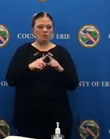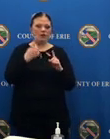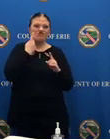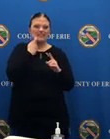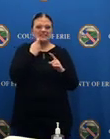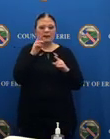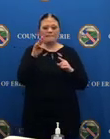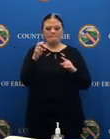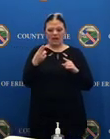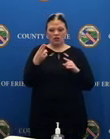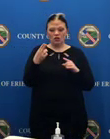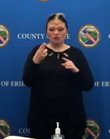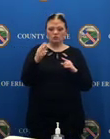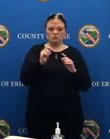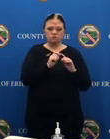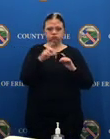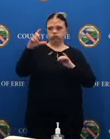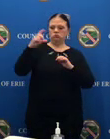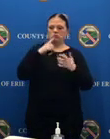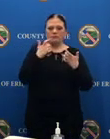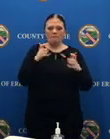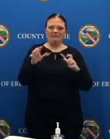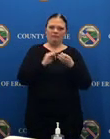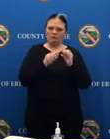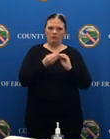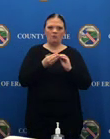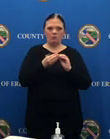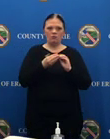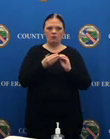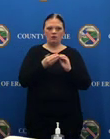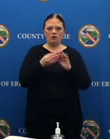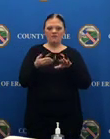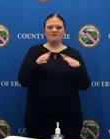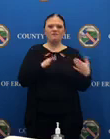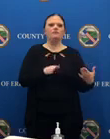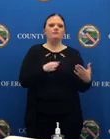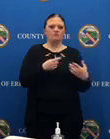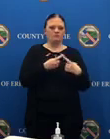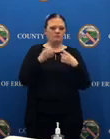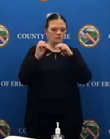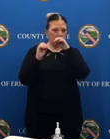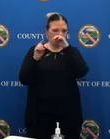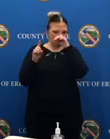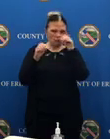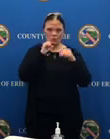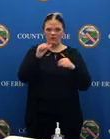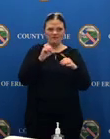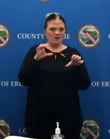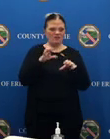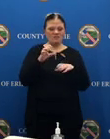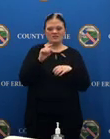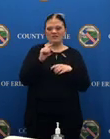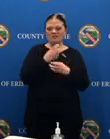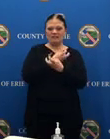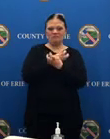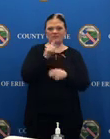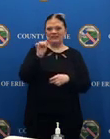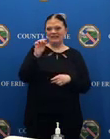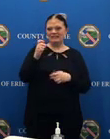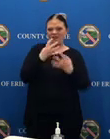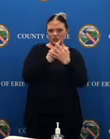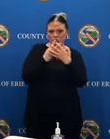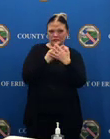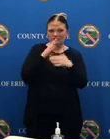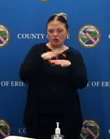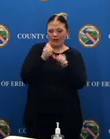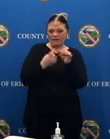seen a tremendous number of fatal overdoses. So we haven't done the tox screens on many of those already.